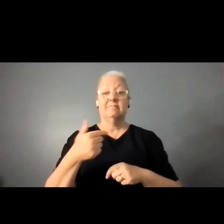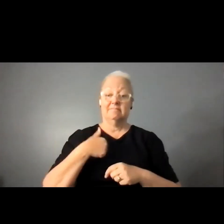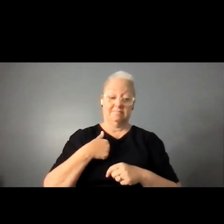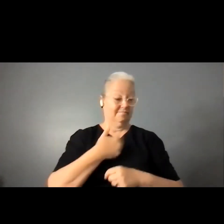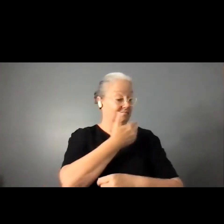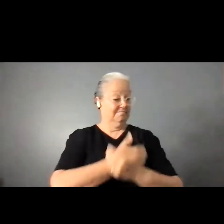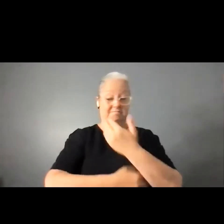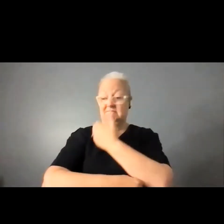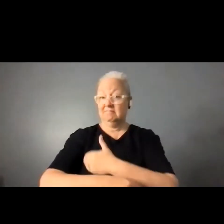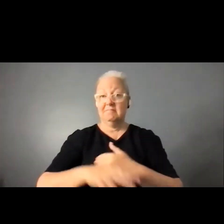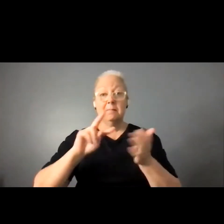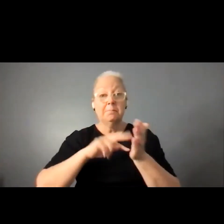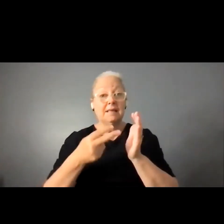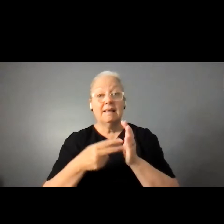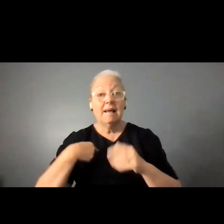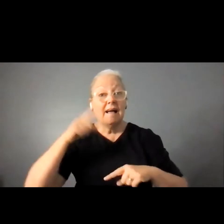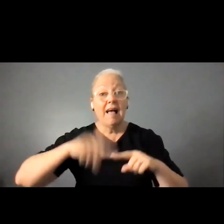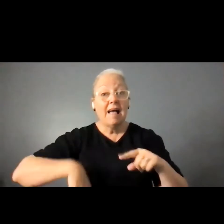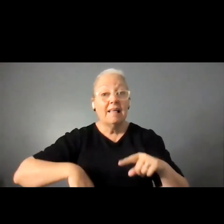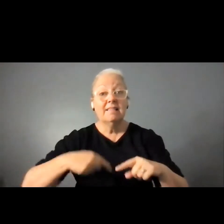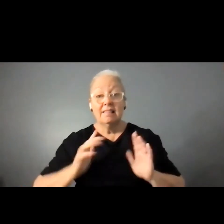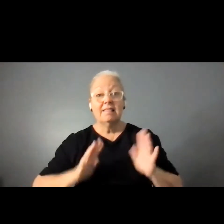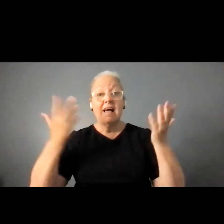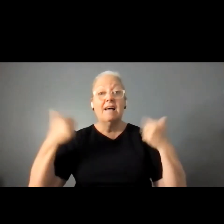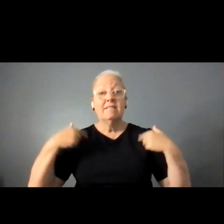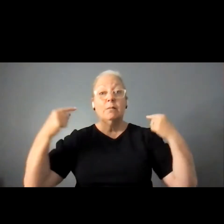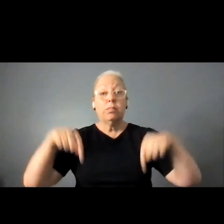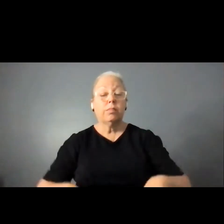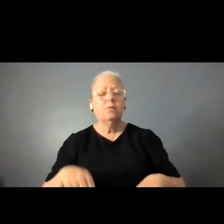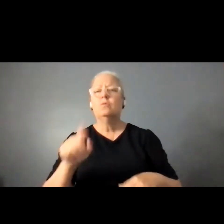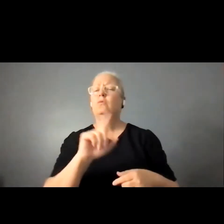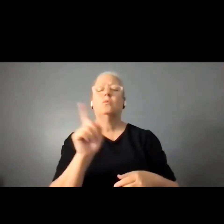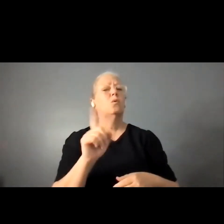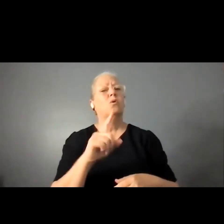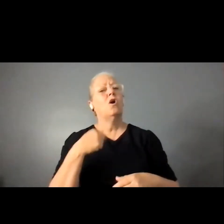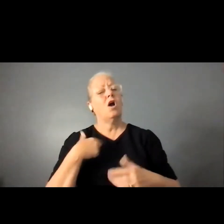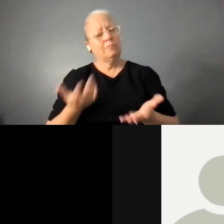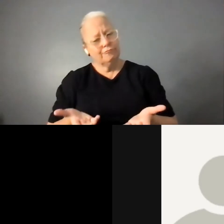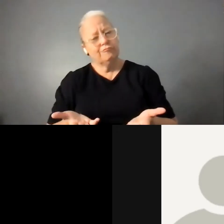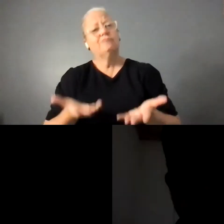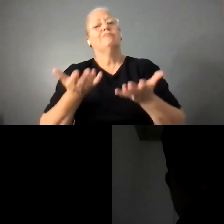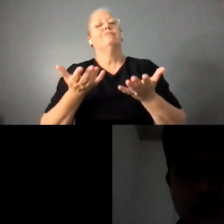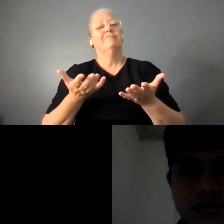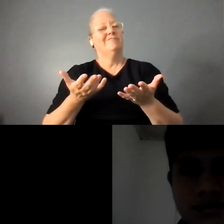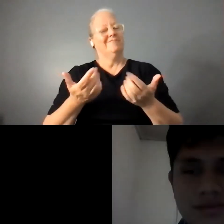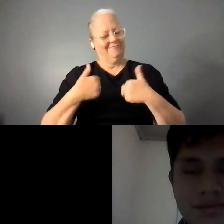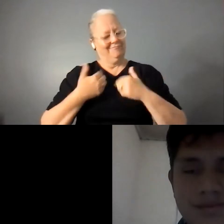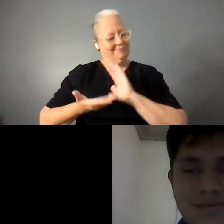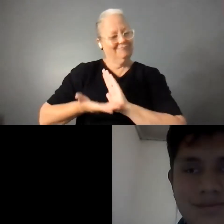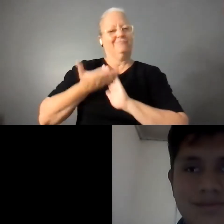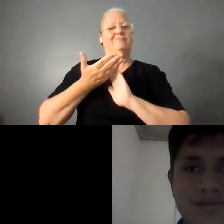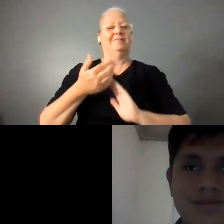world has to see us equally with the other people. And we're all you know,